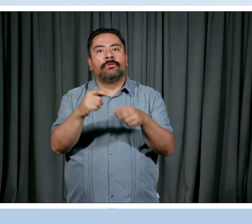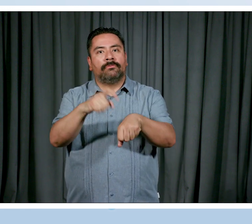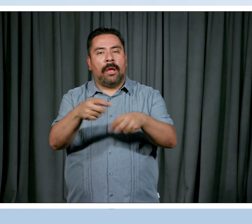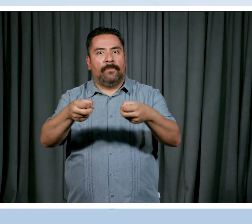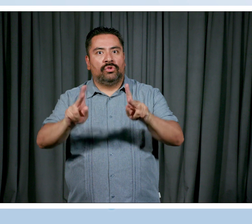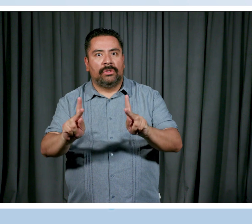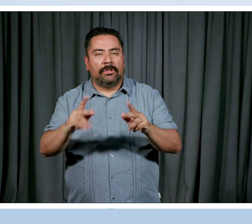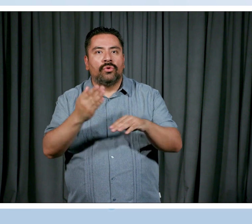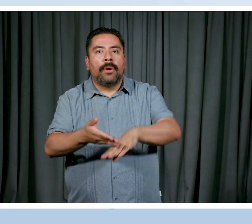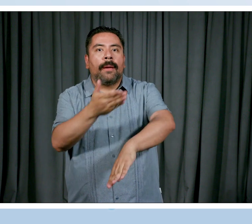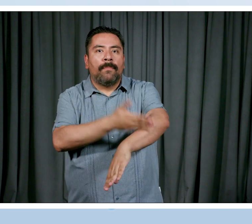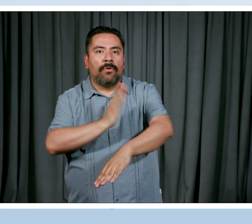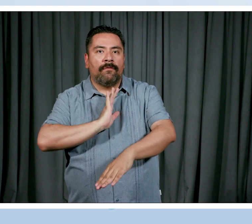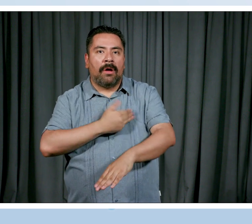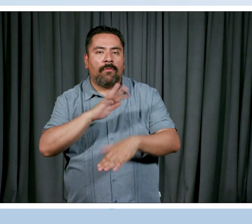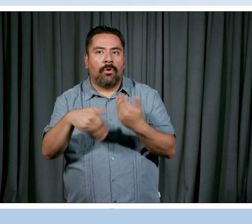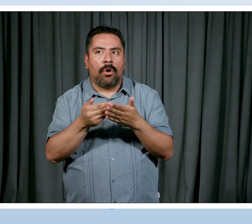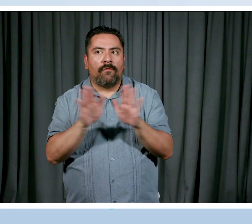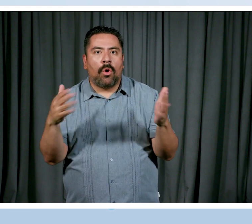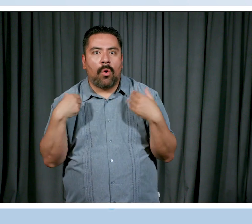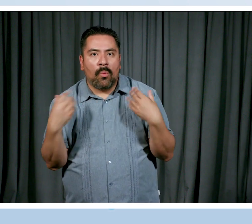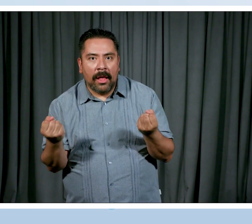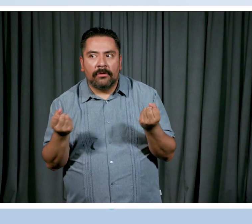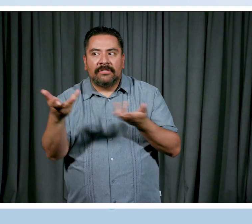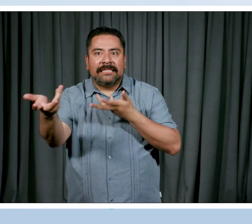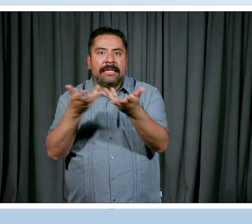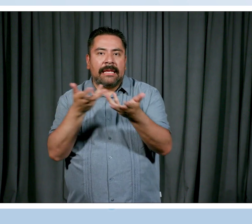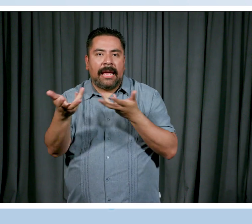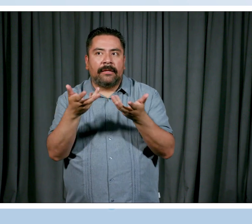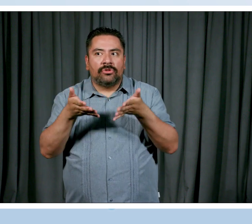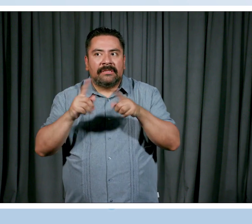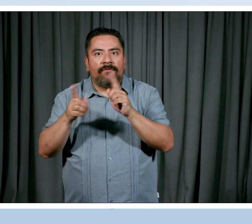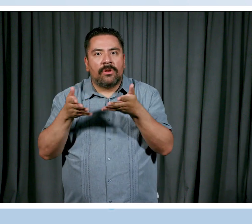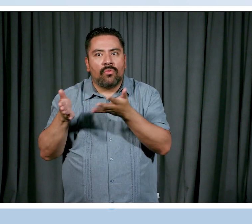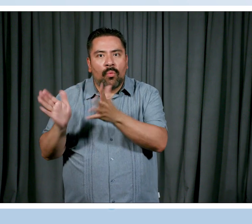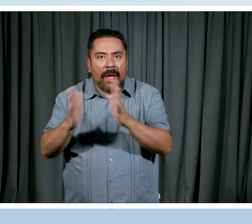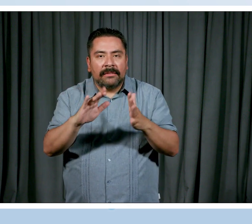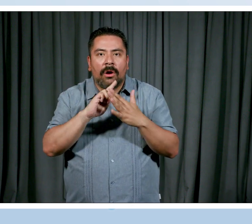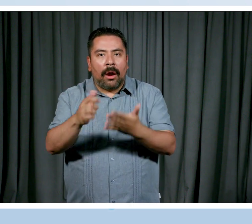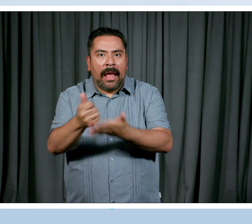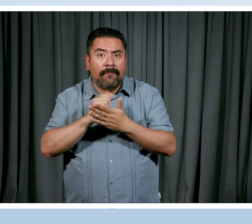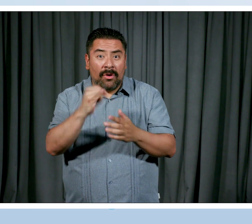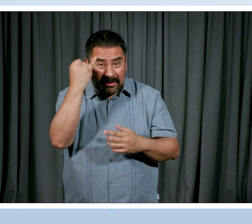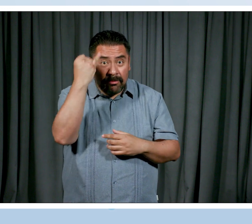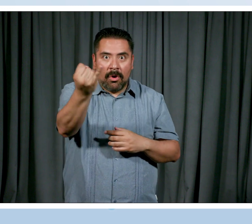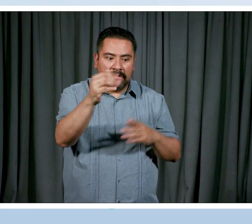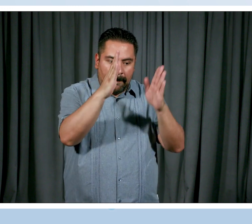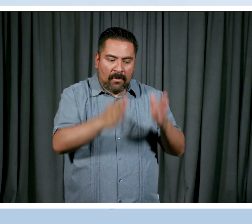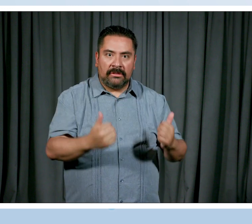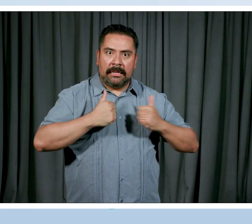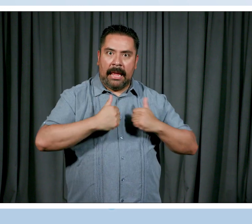to kind of improve our overall wellness and engage in ways that are helpful. Just like if somebody had asthma, right? They wouldn't say, I'm never going to